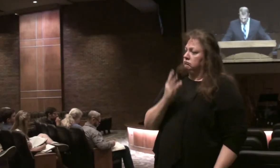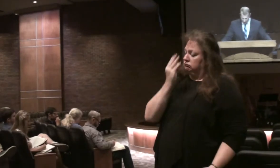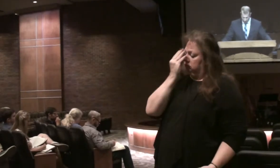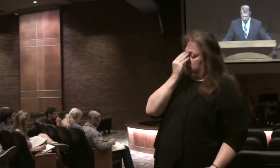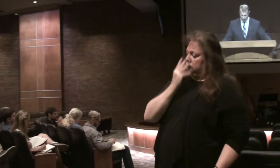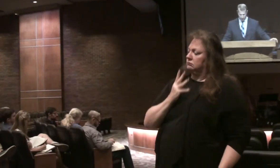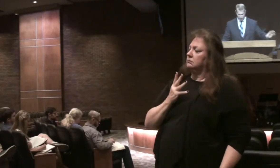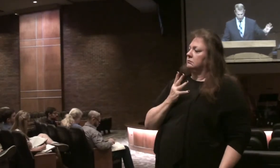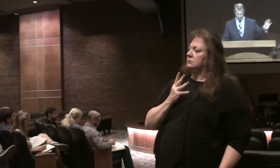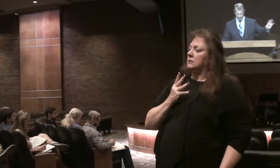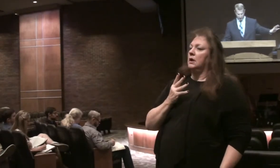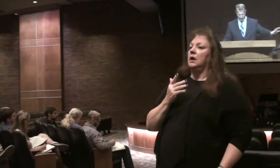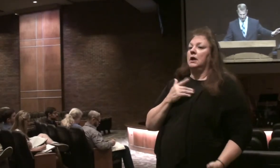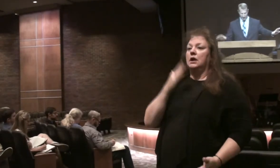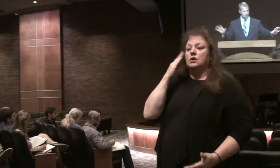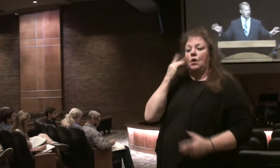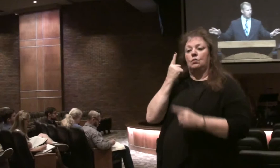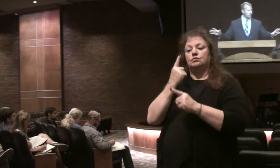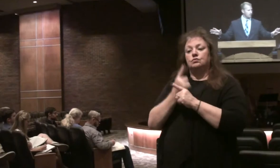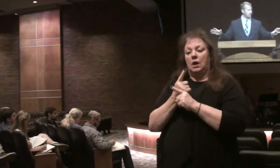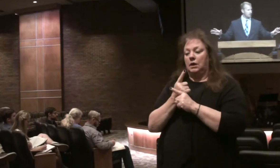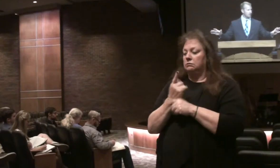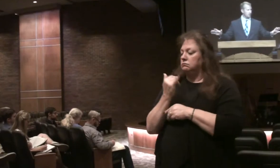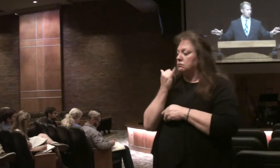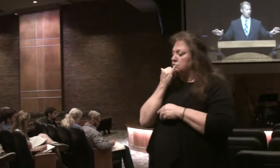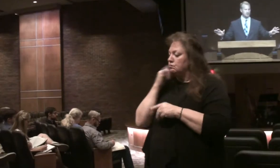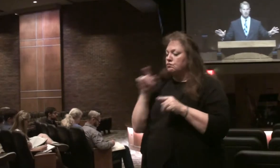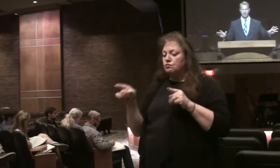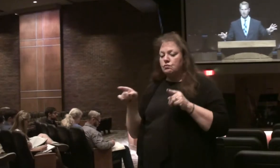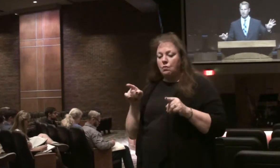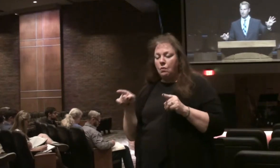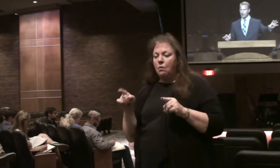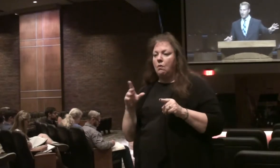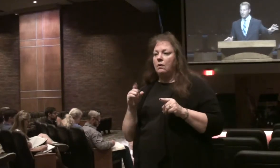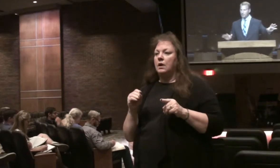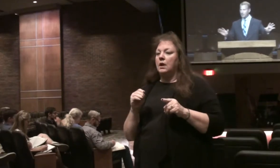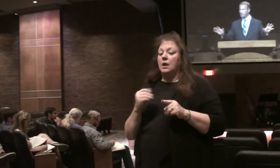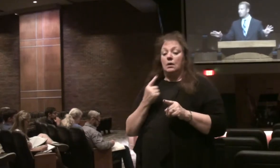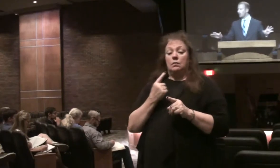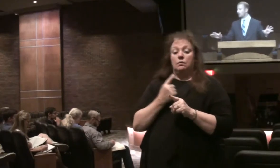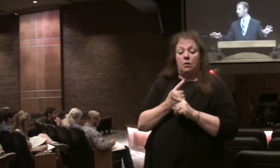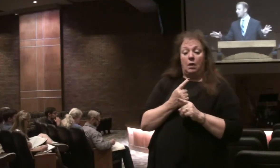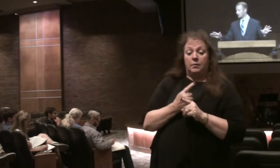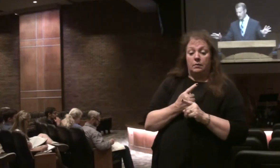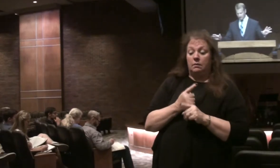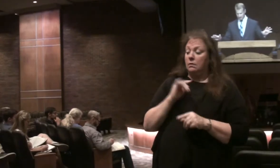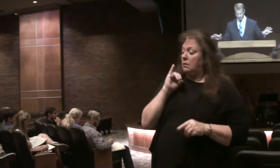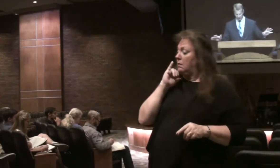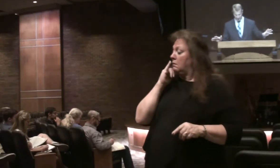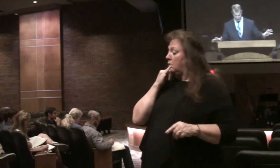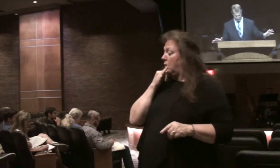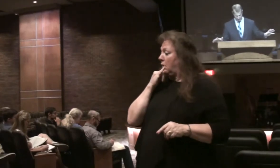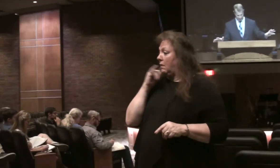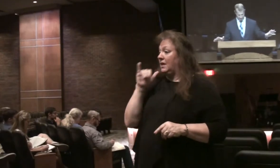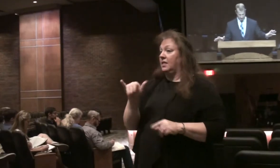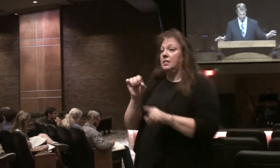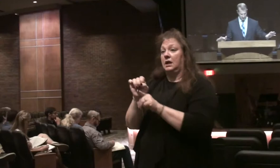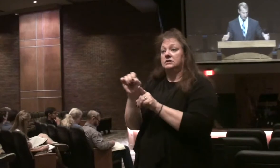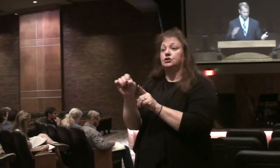Love not only knows what's right and wrong, but also knows what's proper and improper in the right